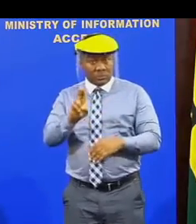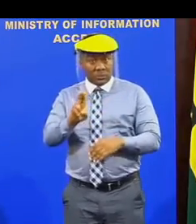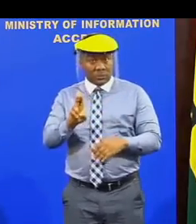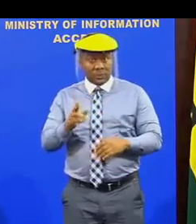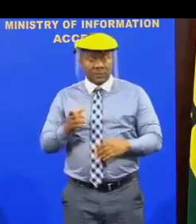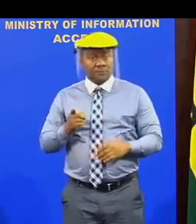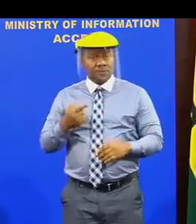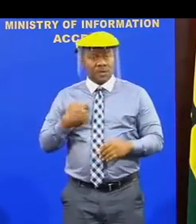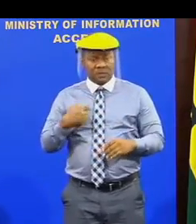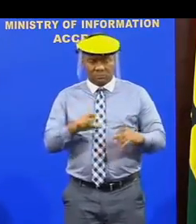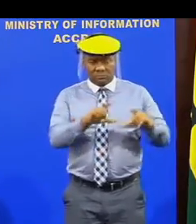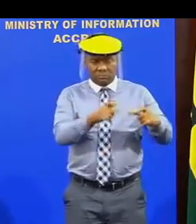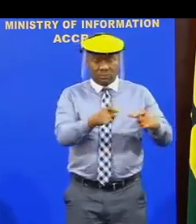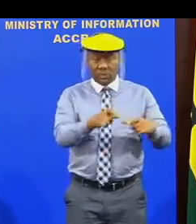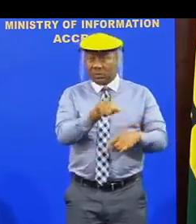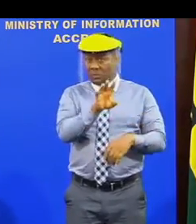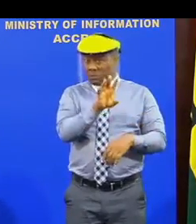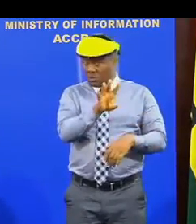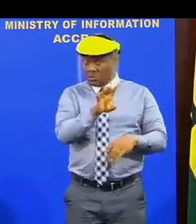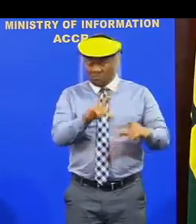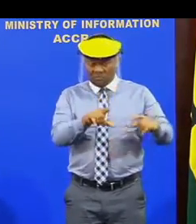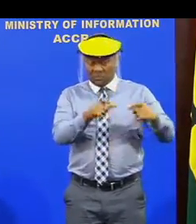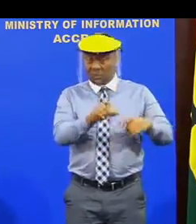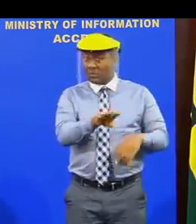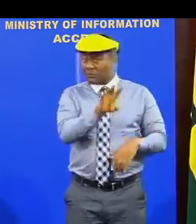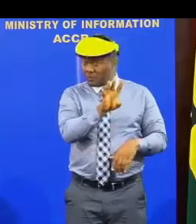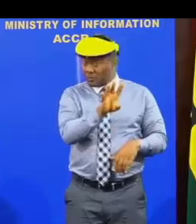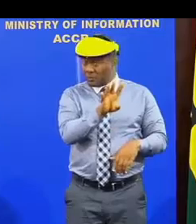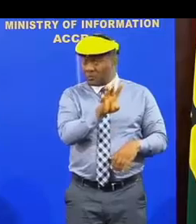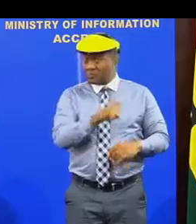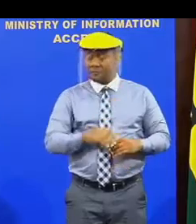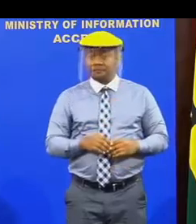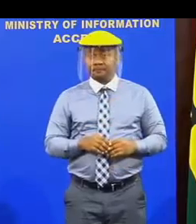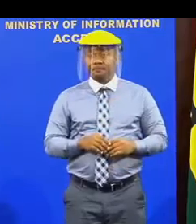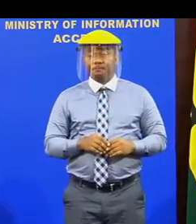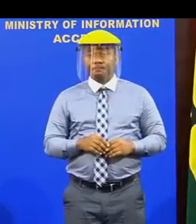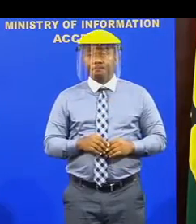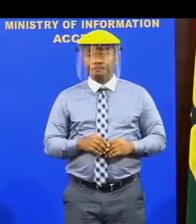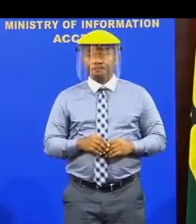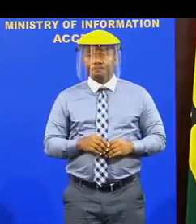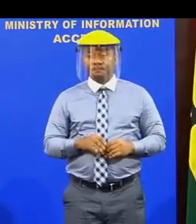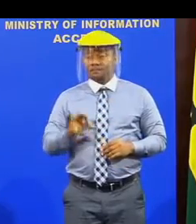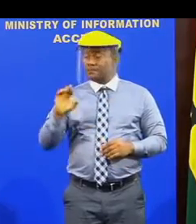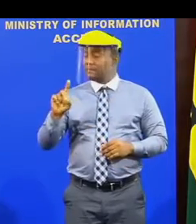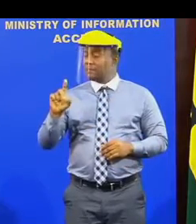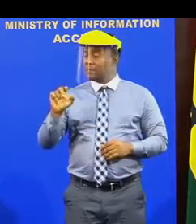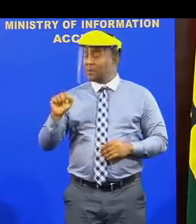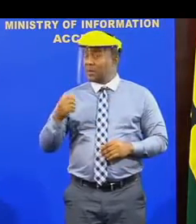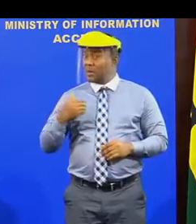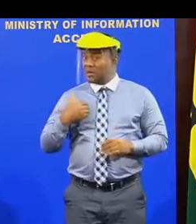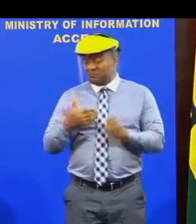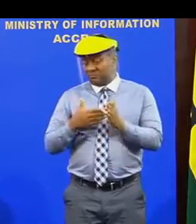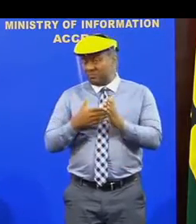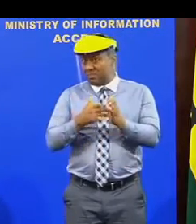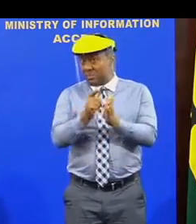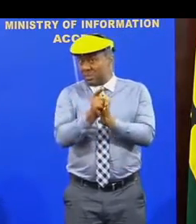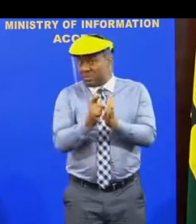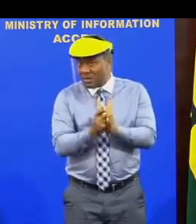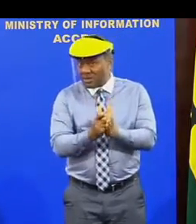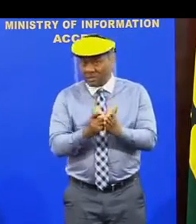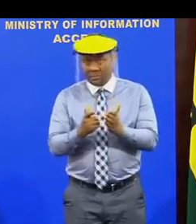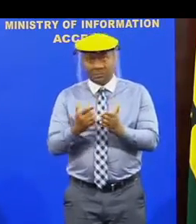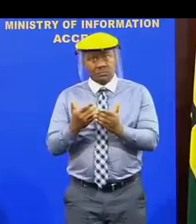call Class 4 medical devices. And the Food and Drugs Authority has a guideline for